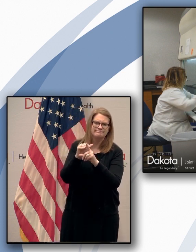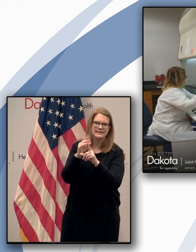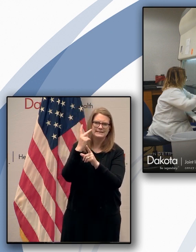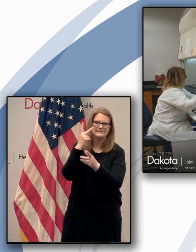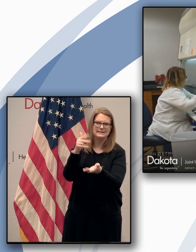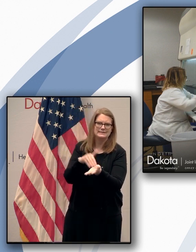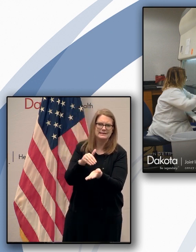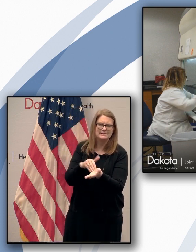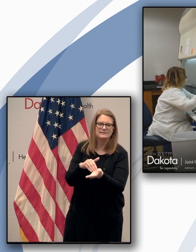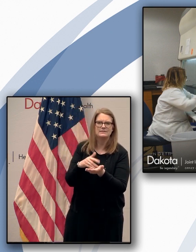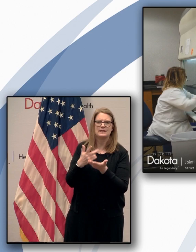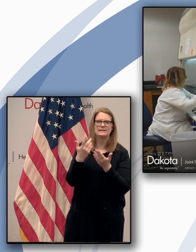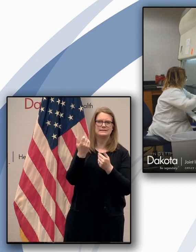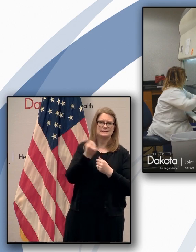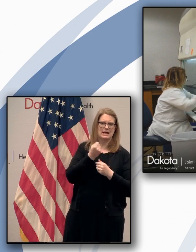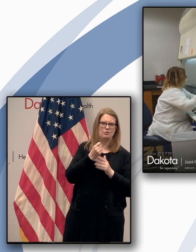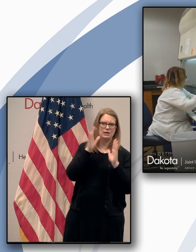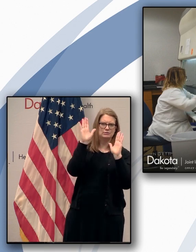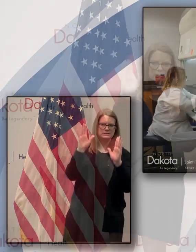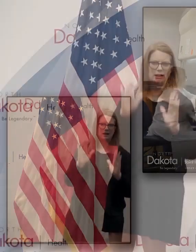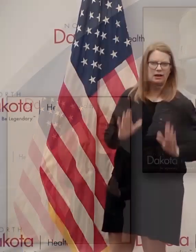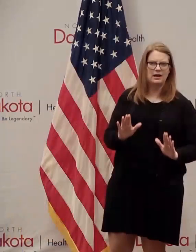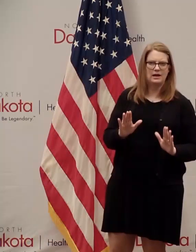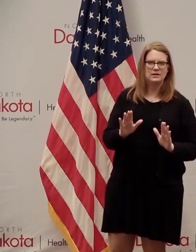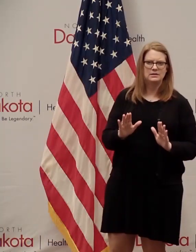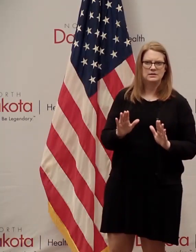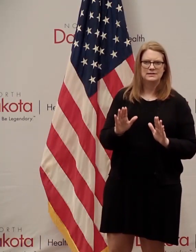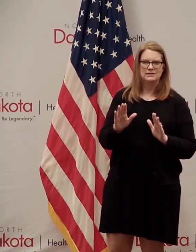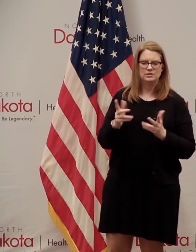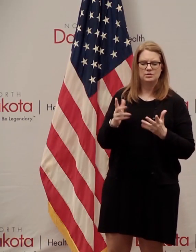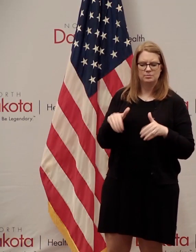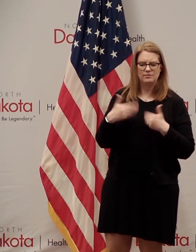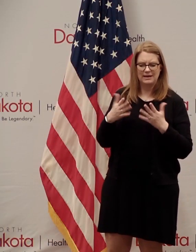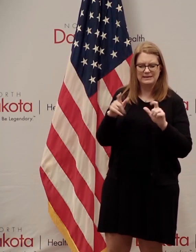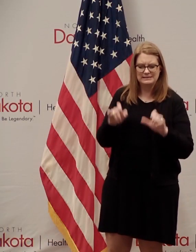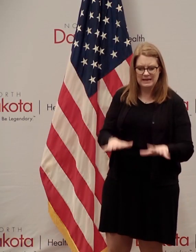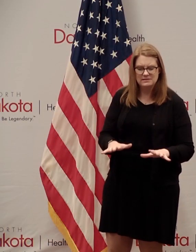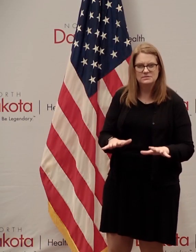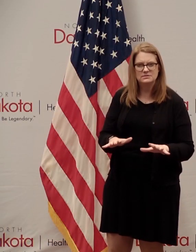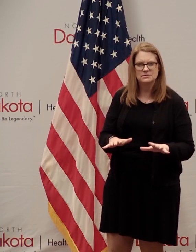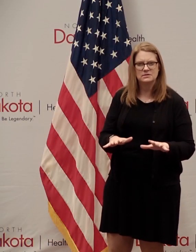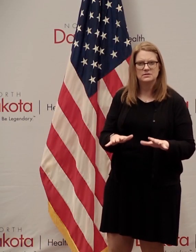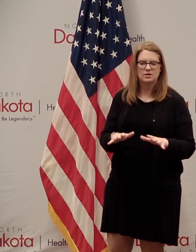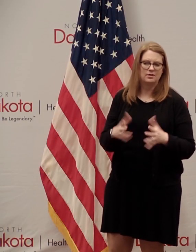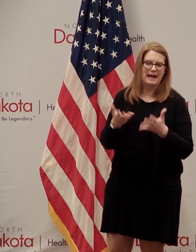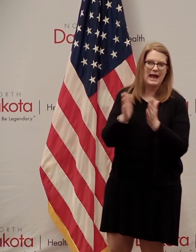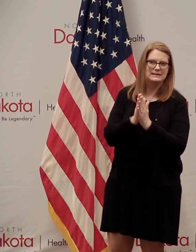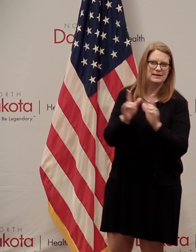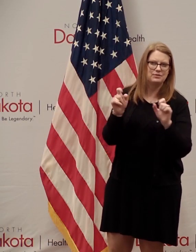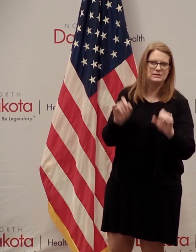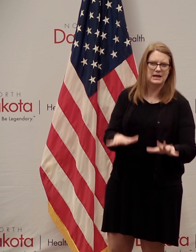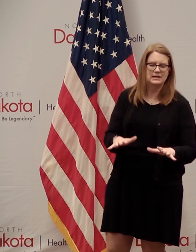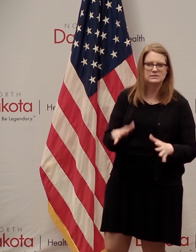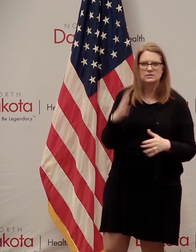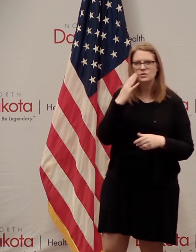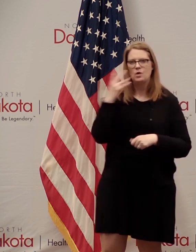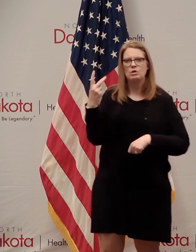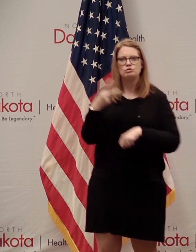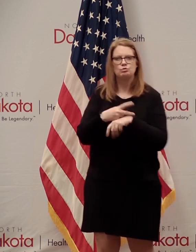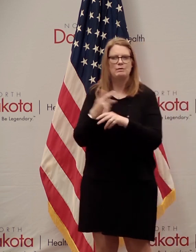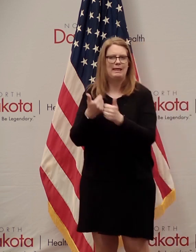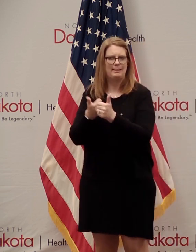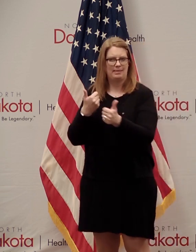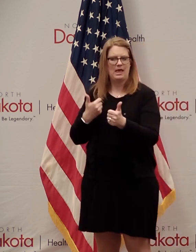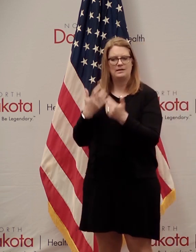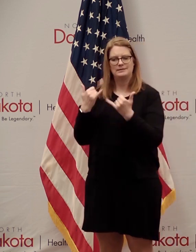this Saturday or Sunday in terms of getting tested. And so that would lead, on about a 2-day lag to our low